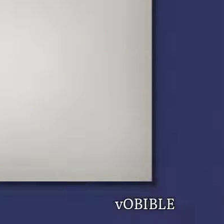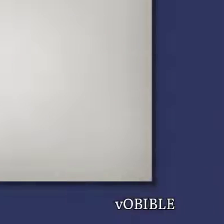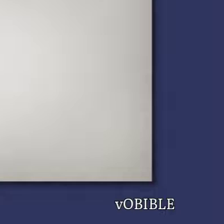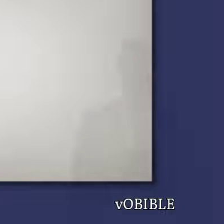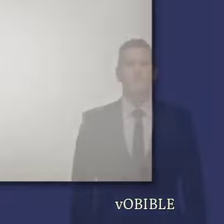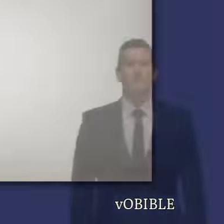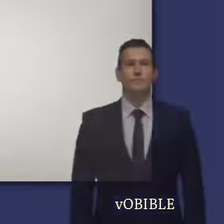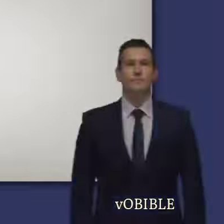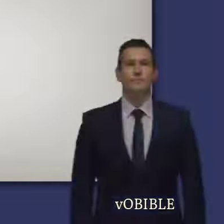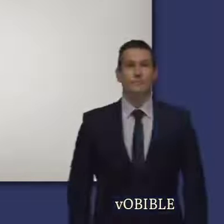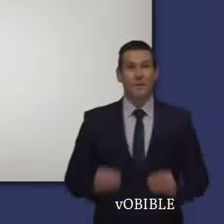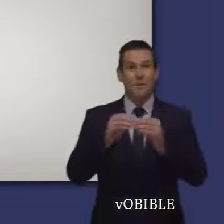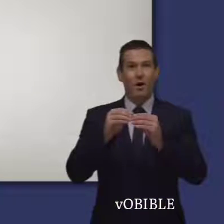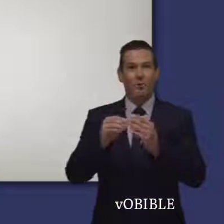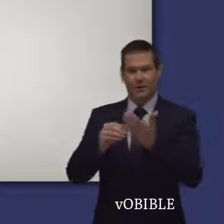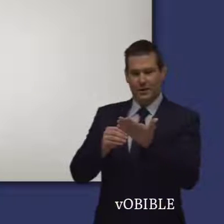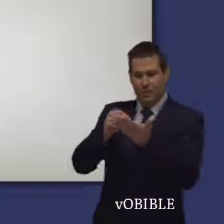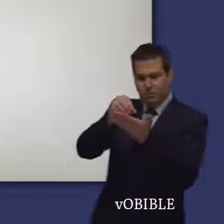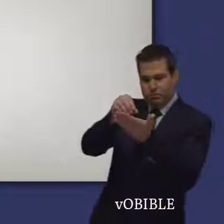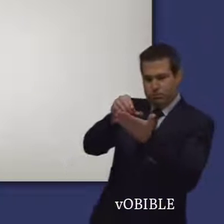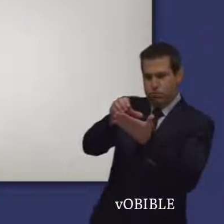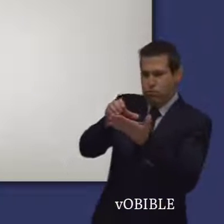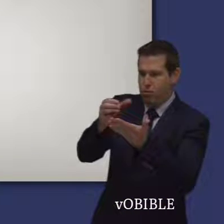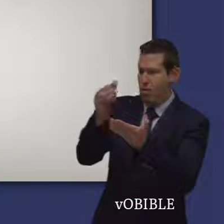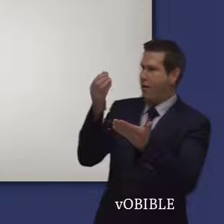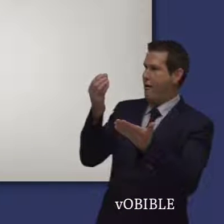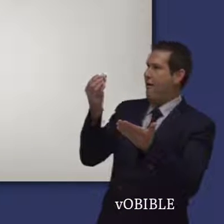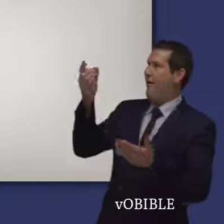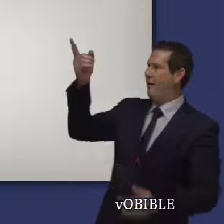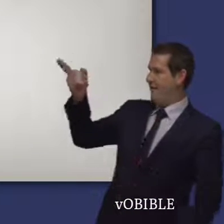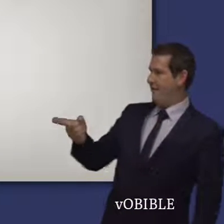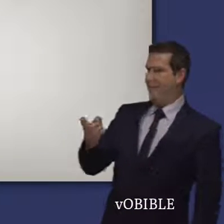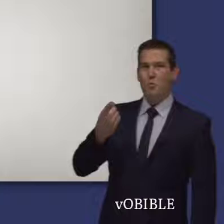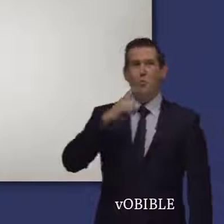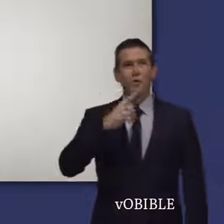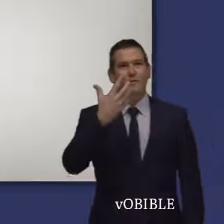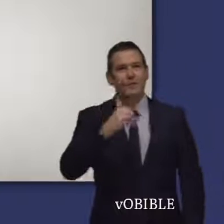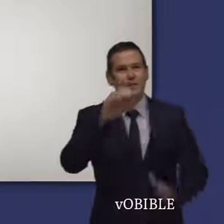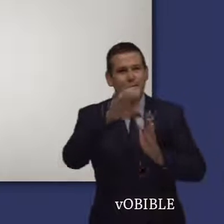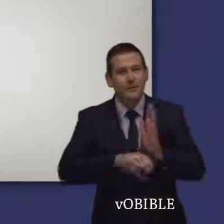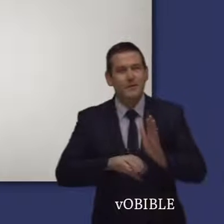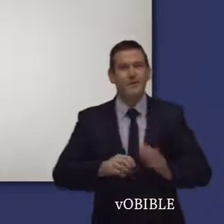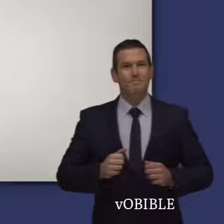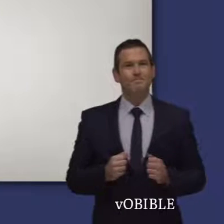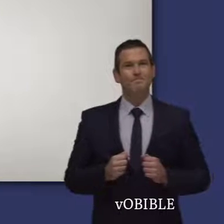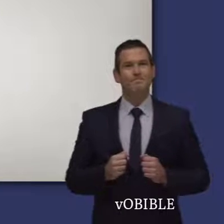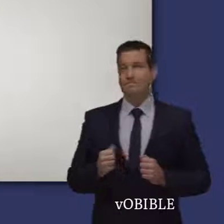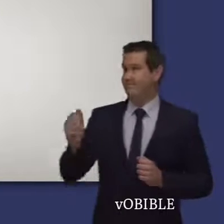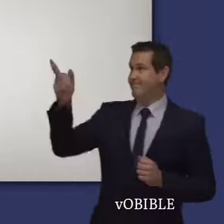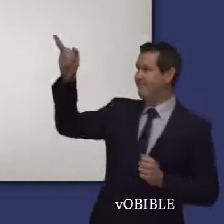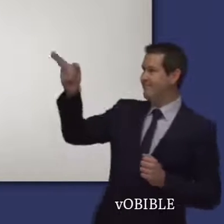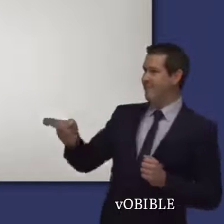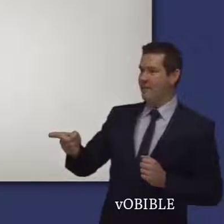The book is made up of 150 chapters. It is the largest book of the Bible. The Psalms